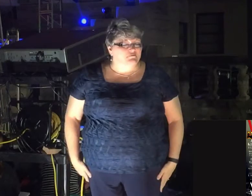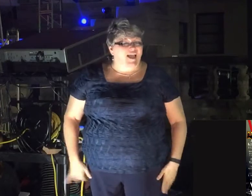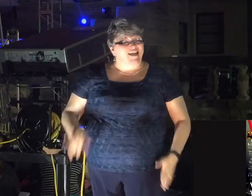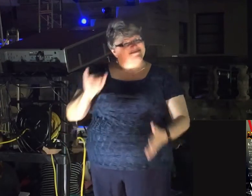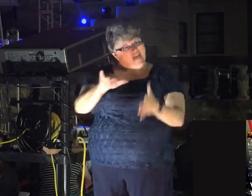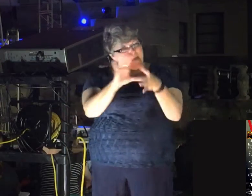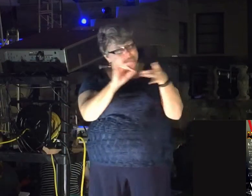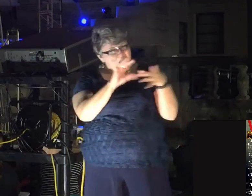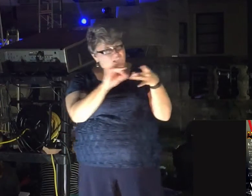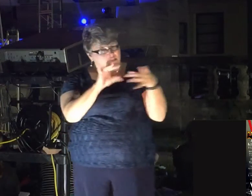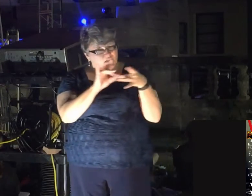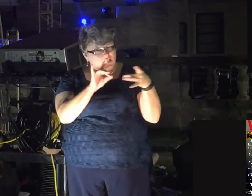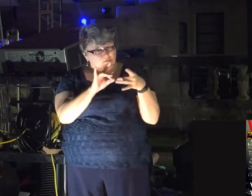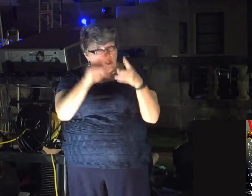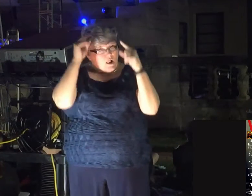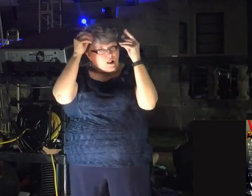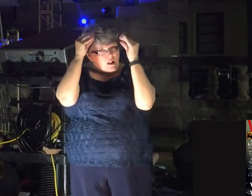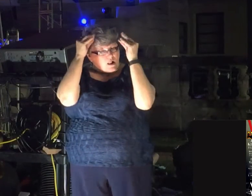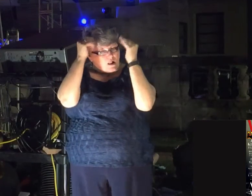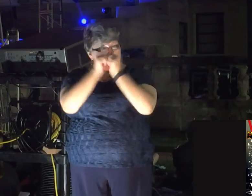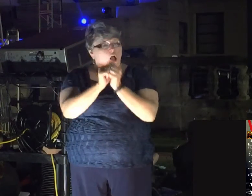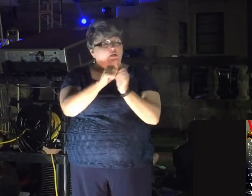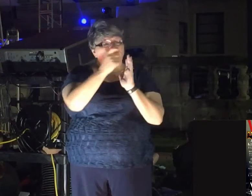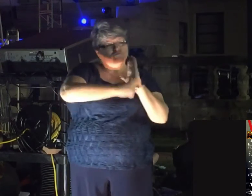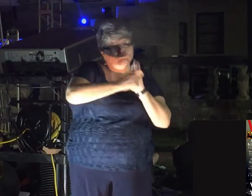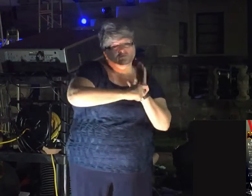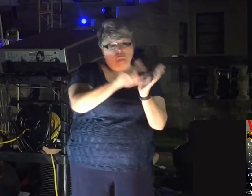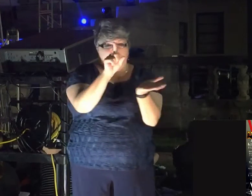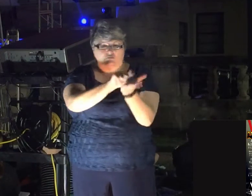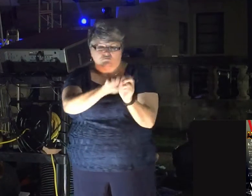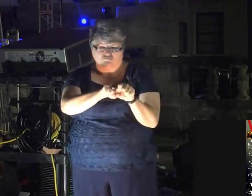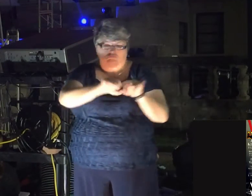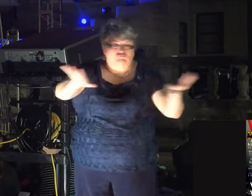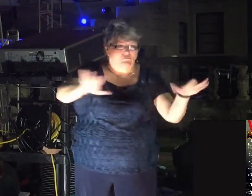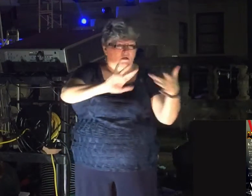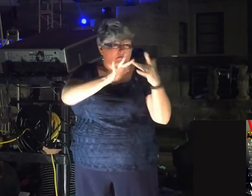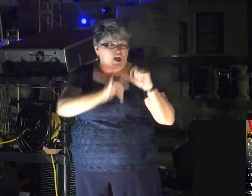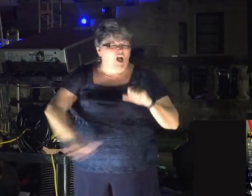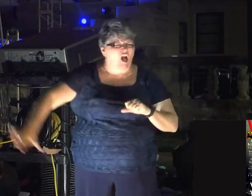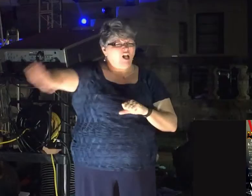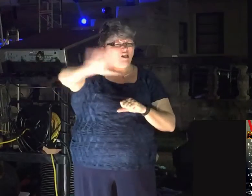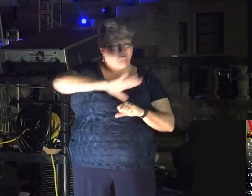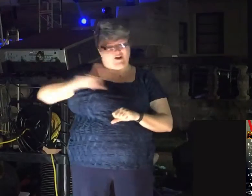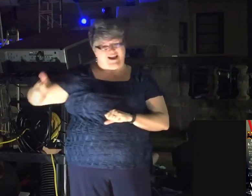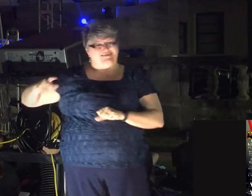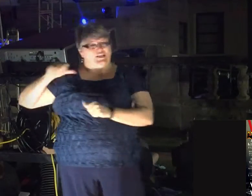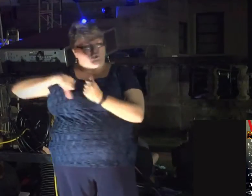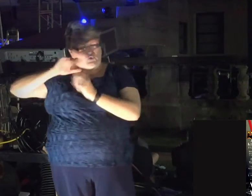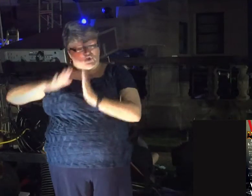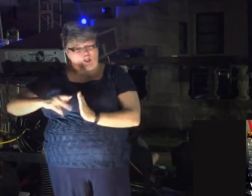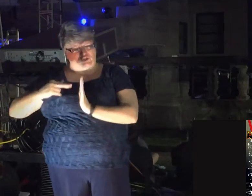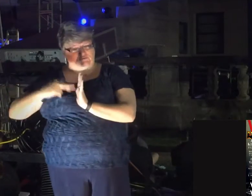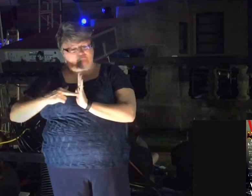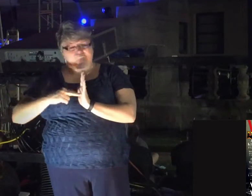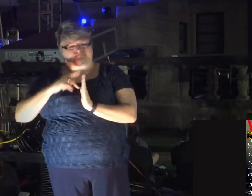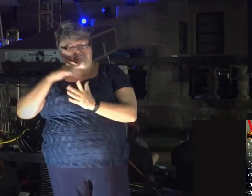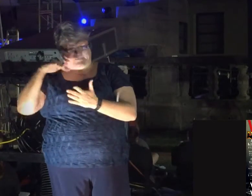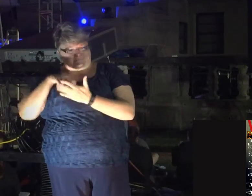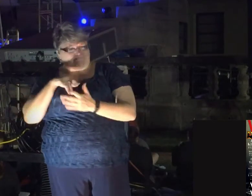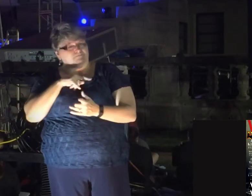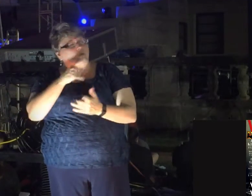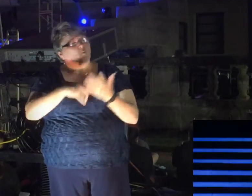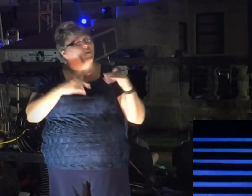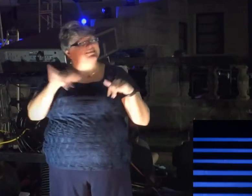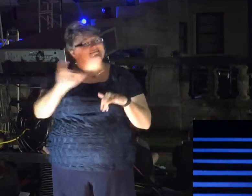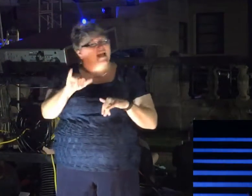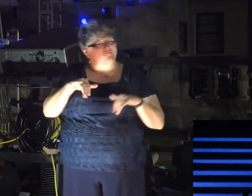message. And that message is being played out in newsstands and online everywhere you go. And this sociologist asked the question, what's it